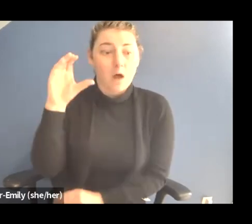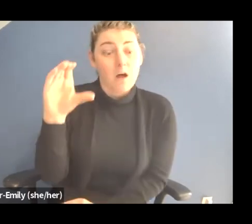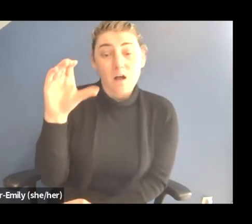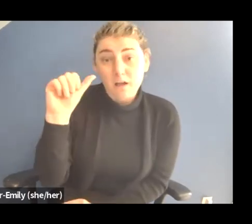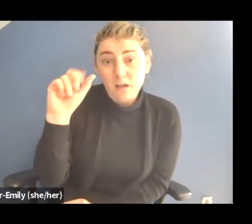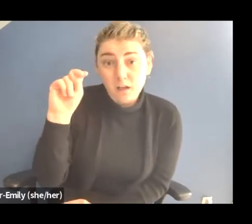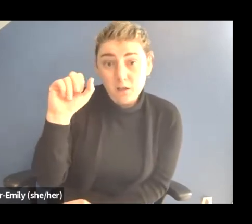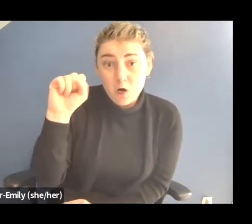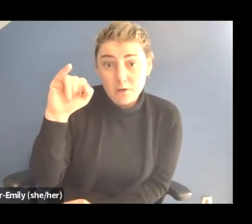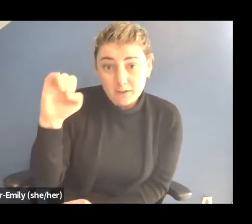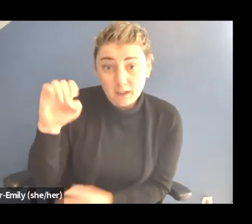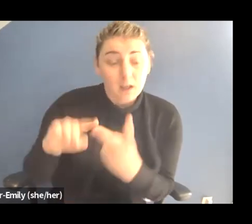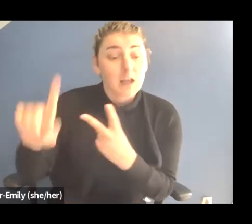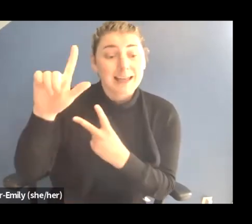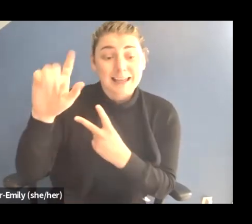Lenape,